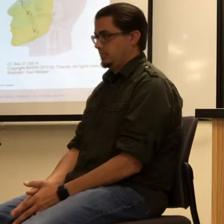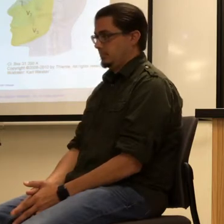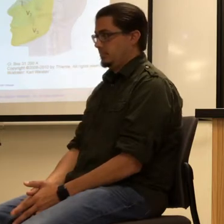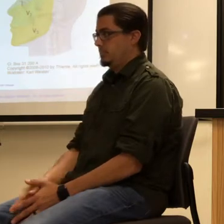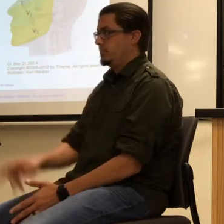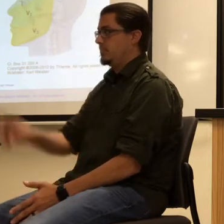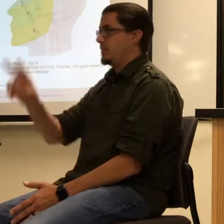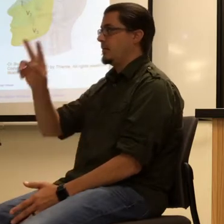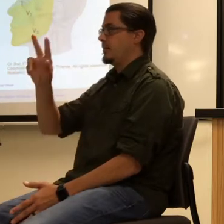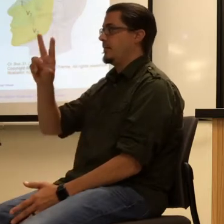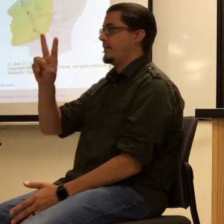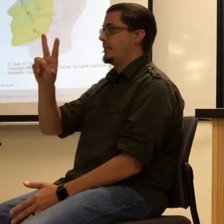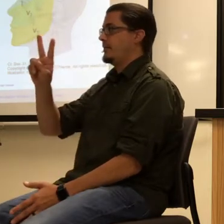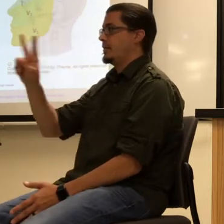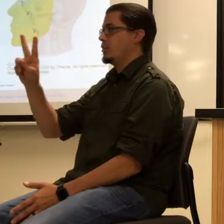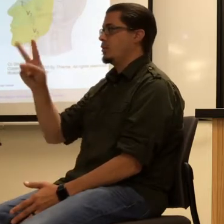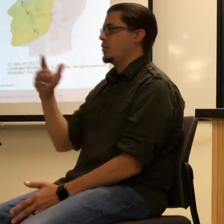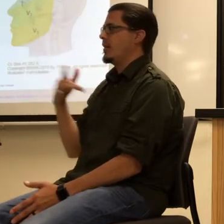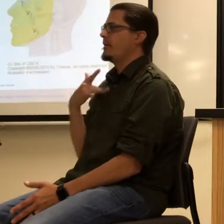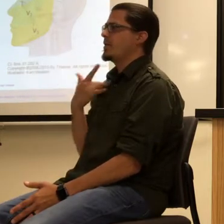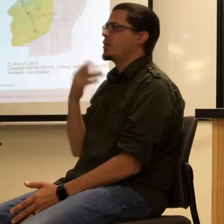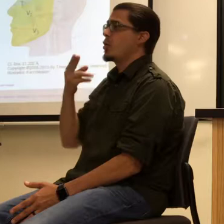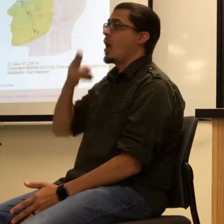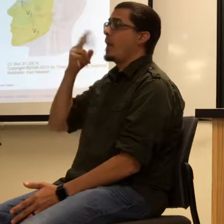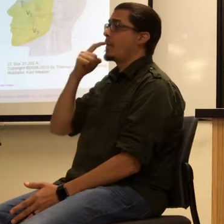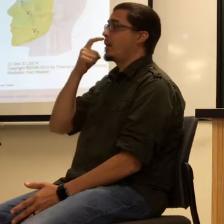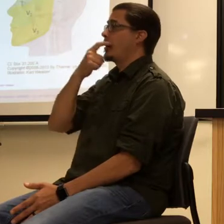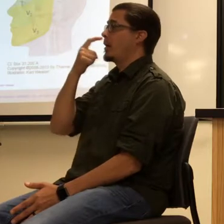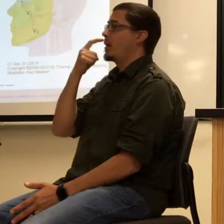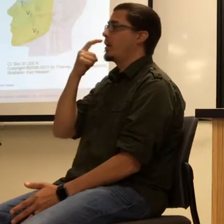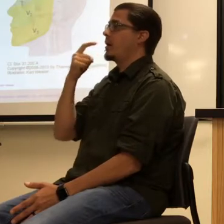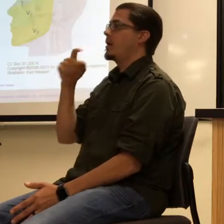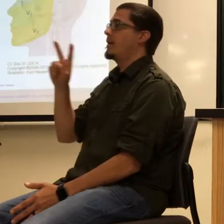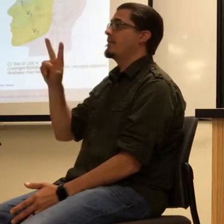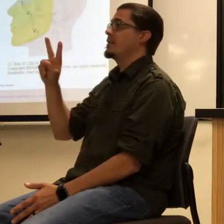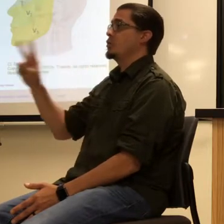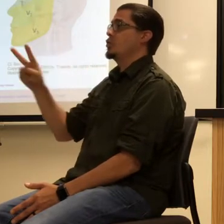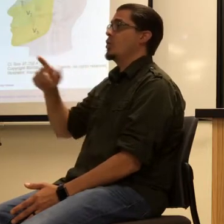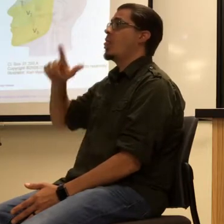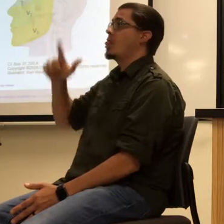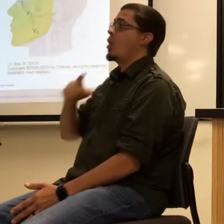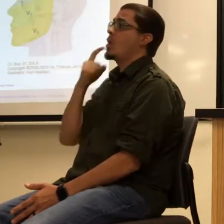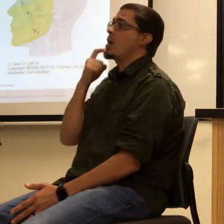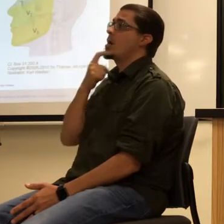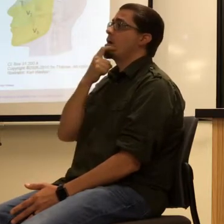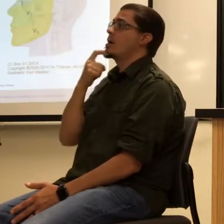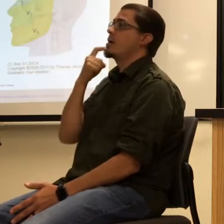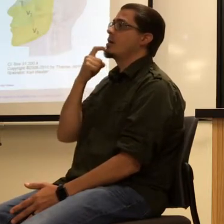V2 helps you feel your upper jaw, and V3 helps you feel your lower jaw.